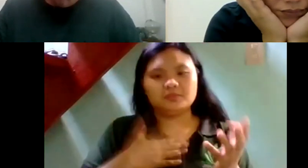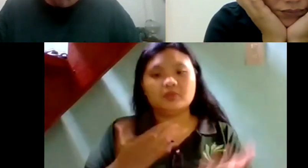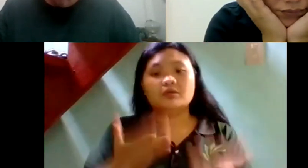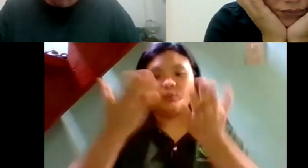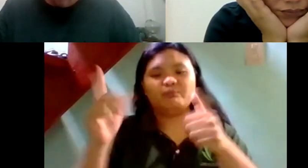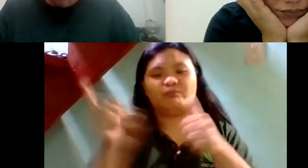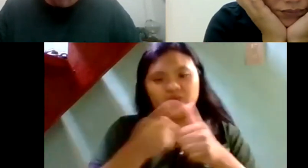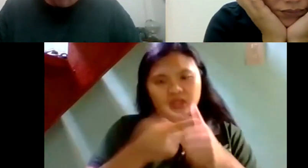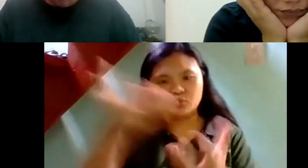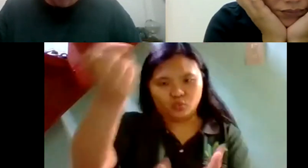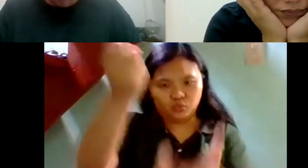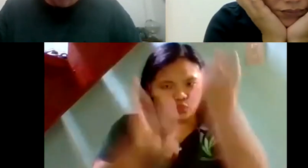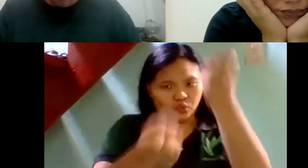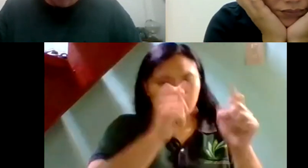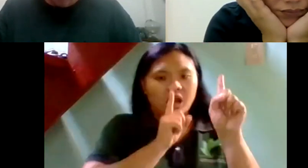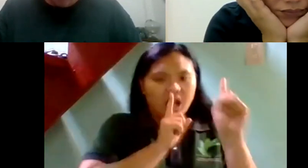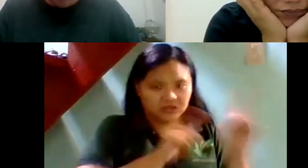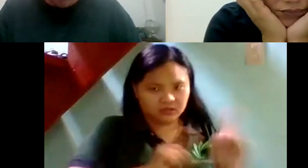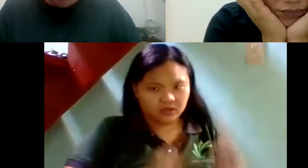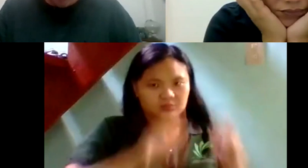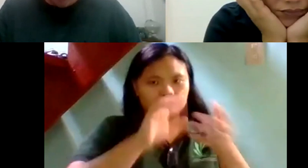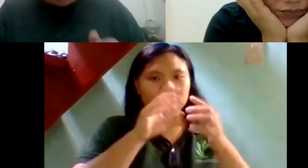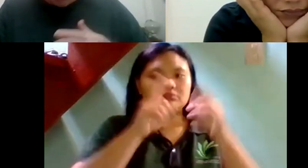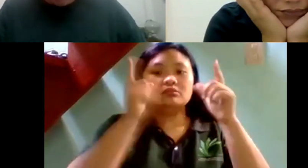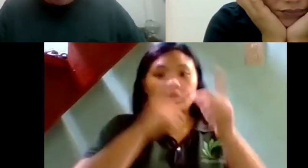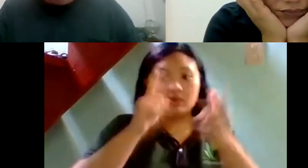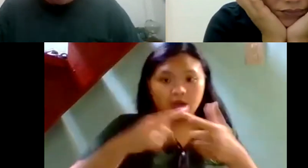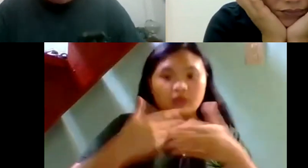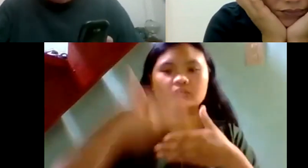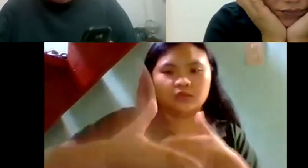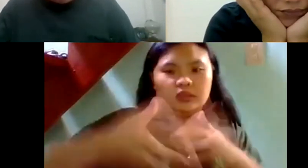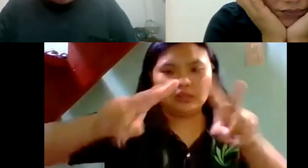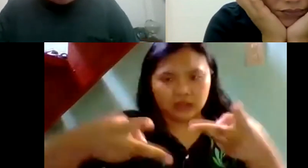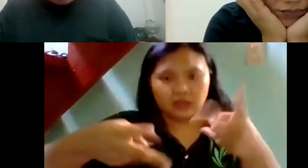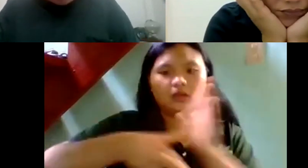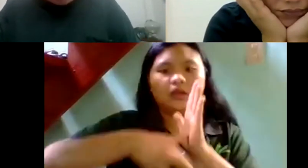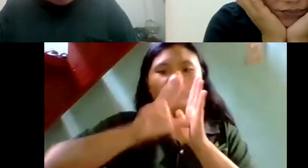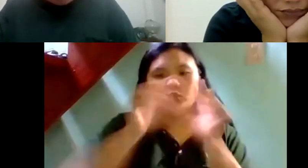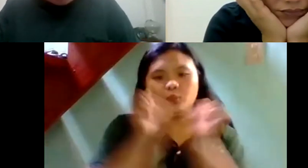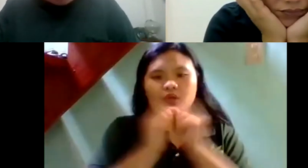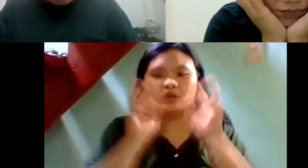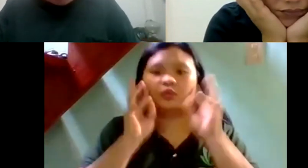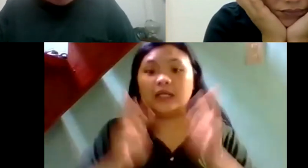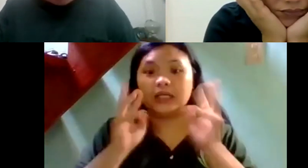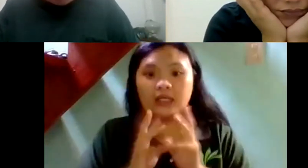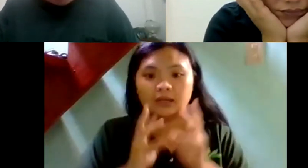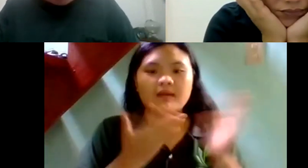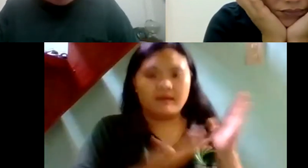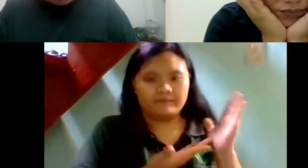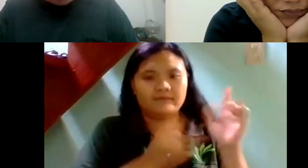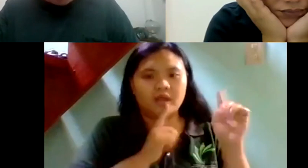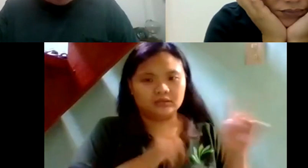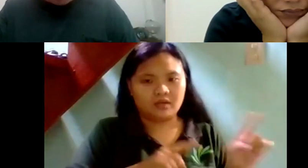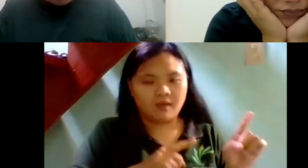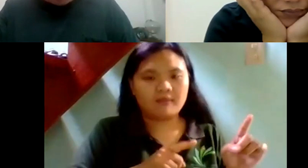own so that we know, we understand it fully, because we don't want it, being answered for